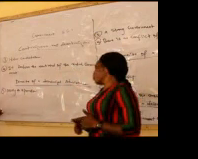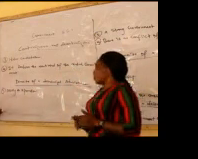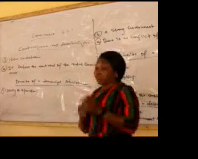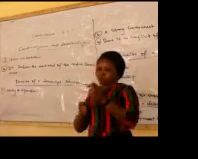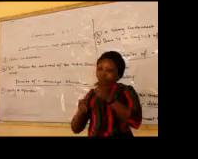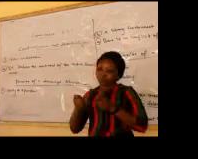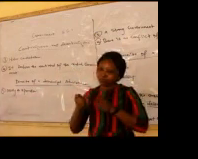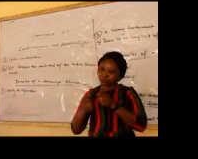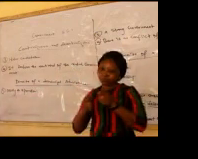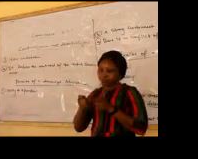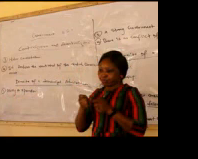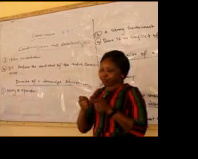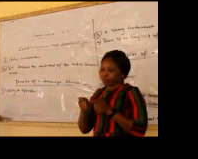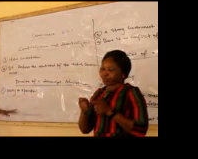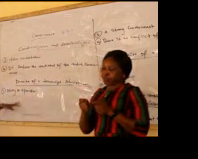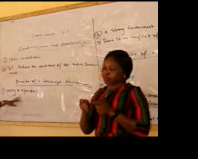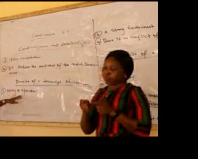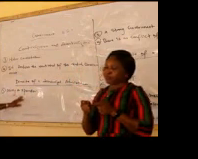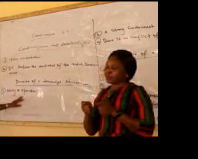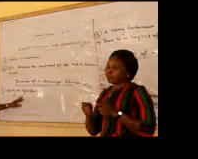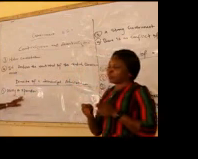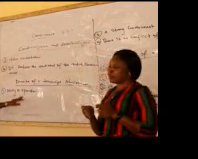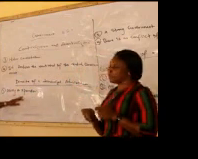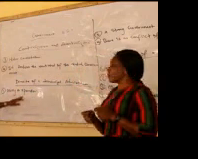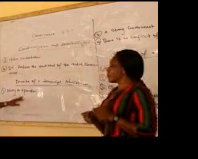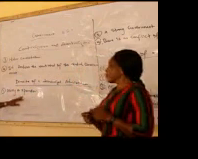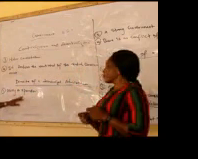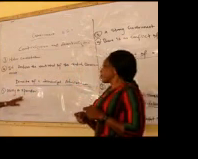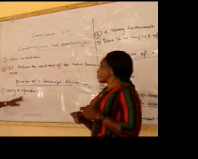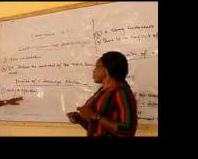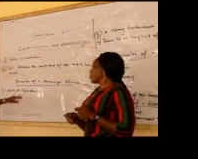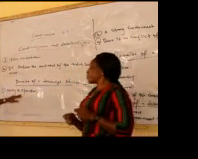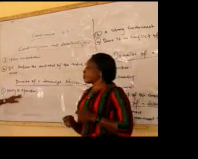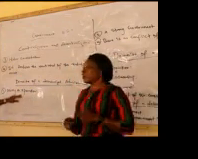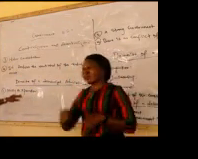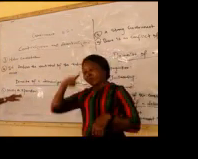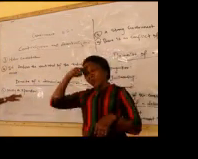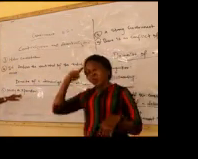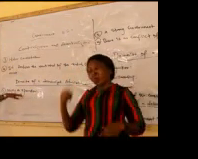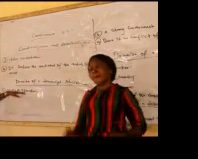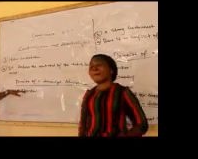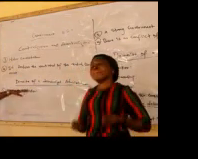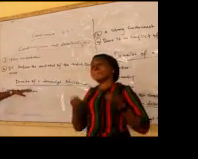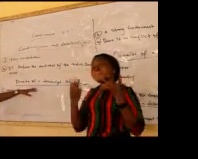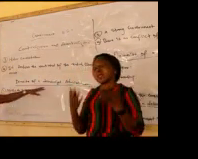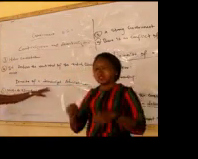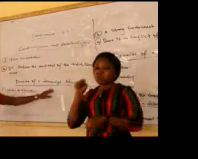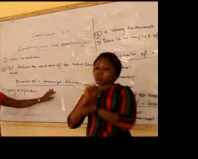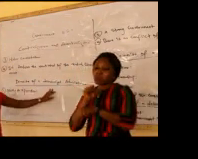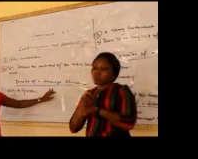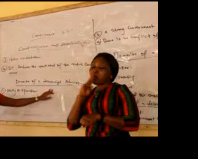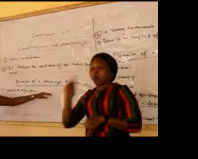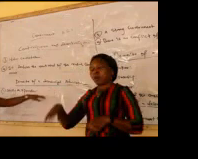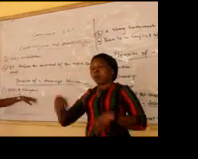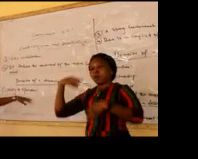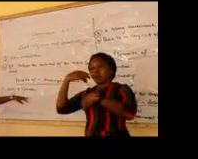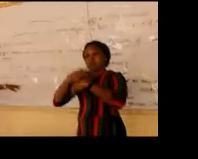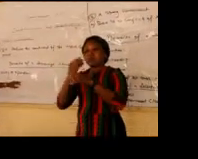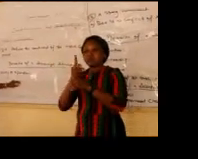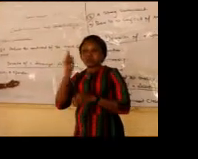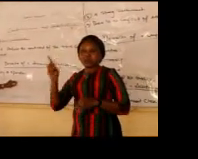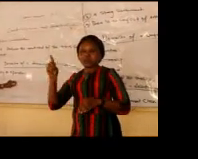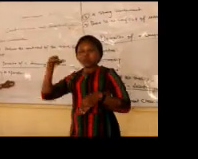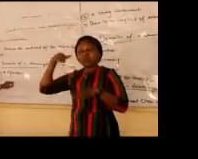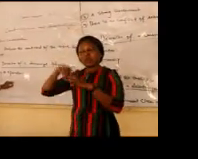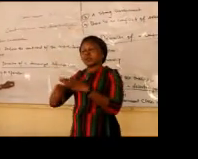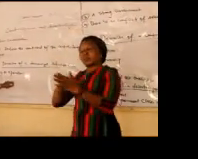Now, this is so in a decentralized administration because much functions are created in this system. There is